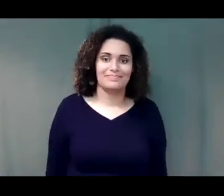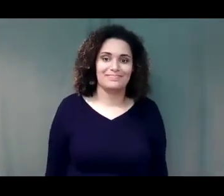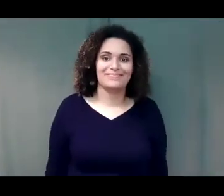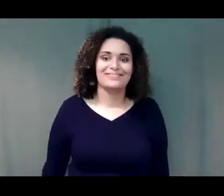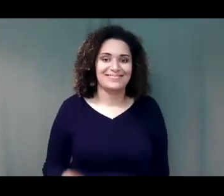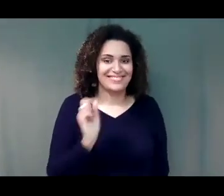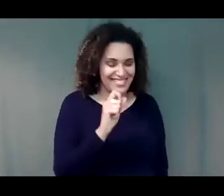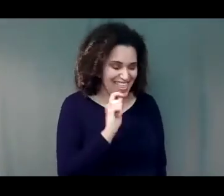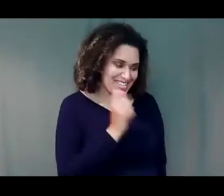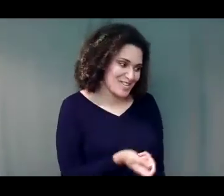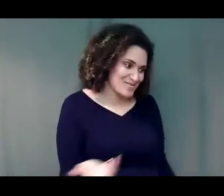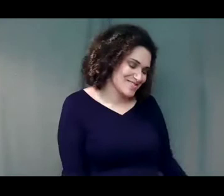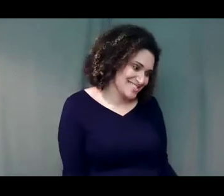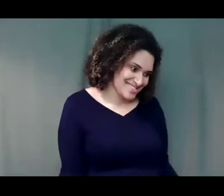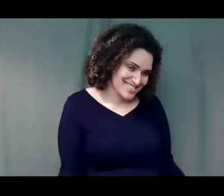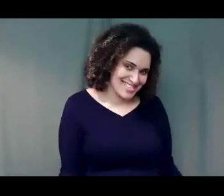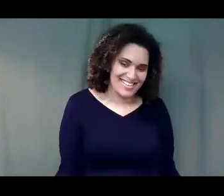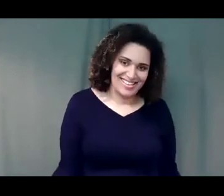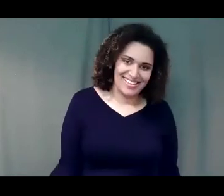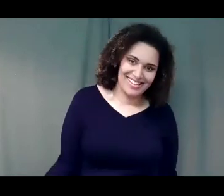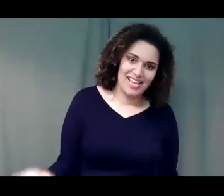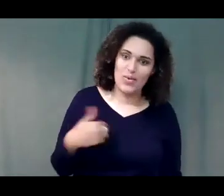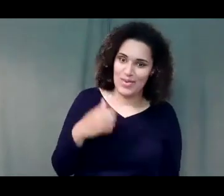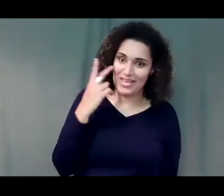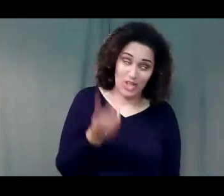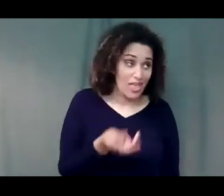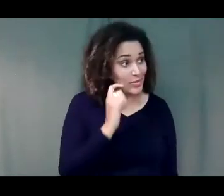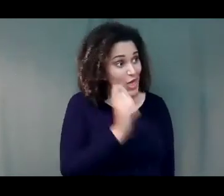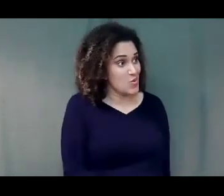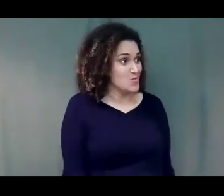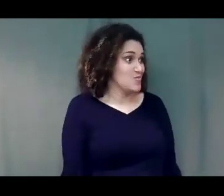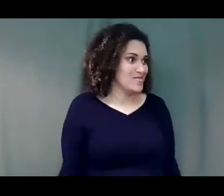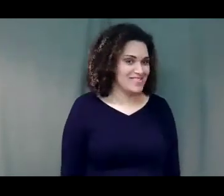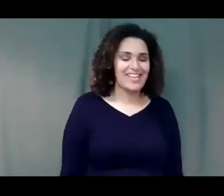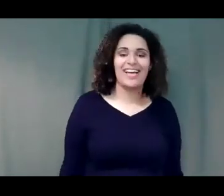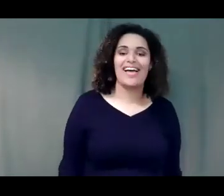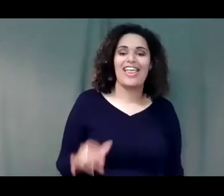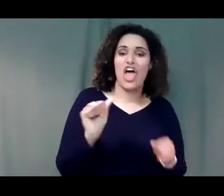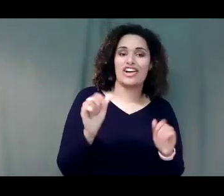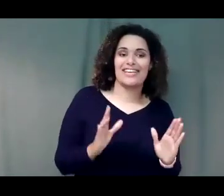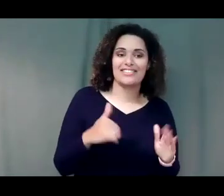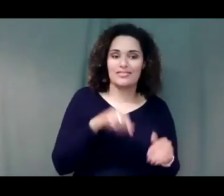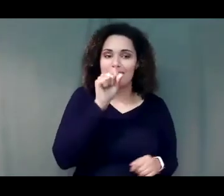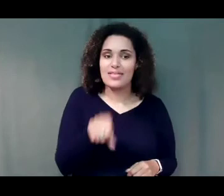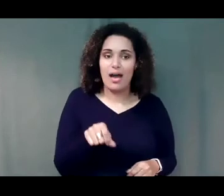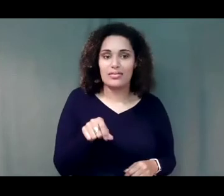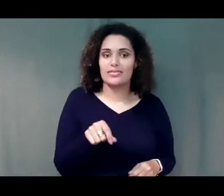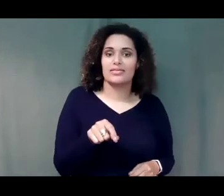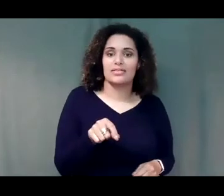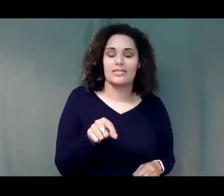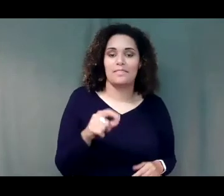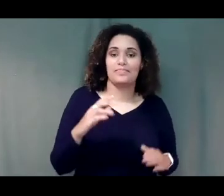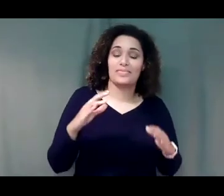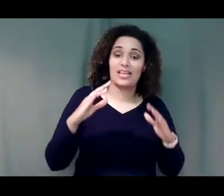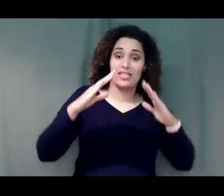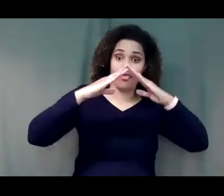They're kind of cool. We've seen one. I'm like, that's kind of cool. And architect loves them. I guess the upsides